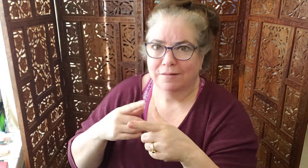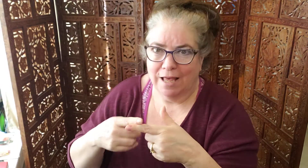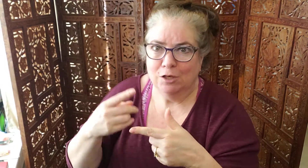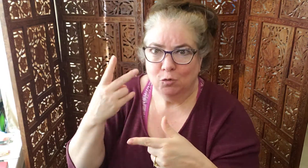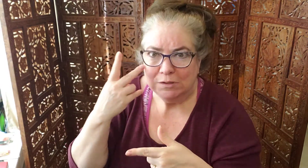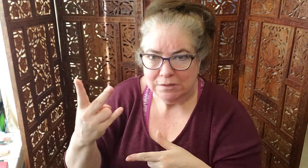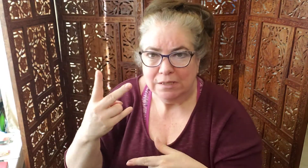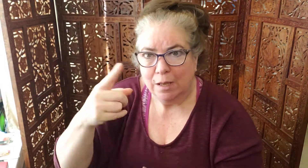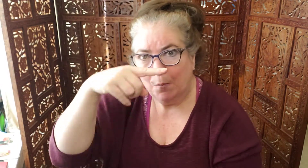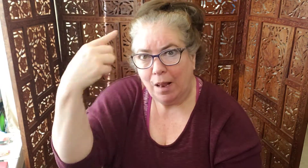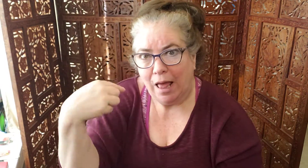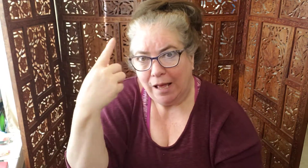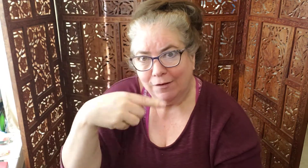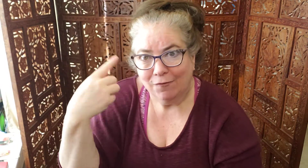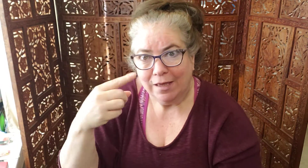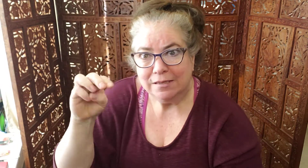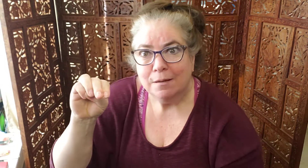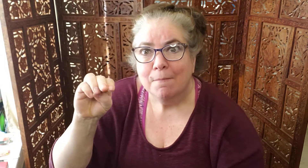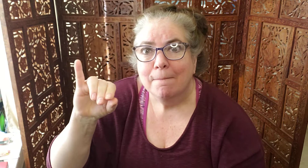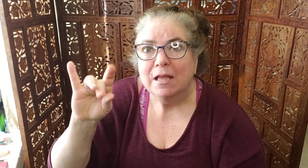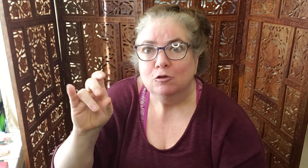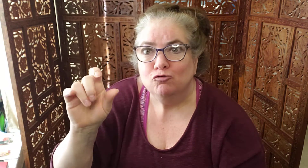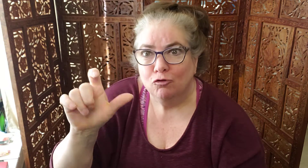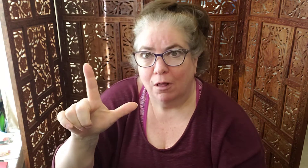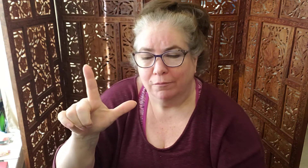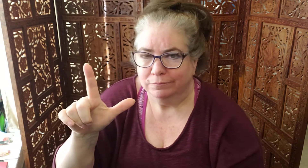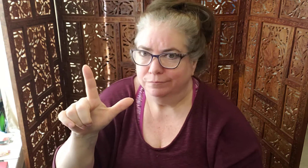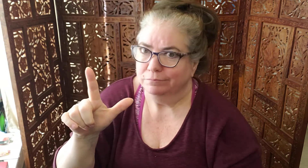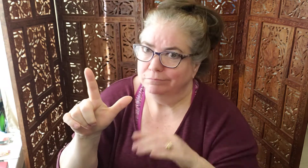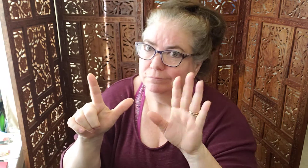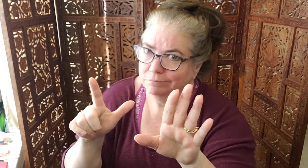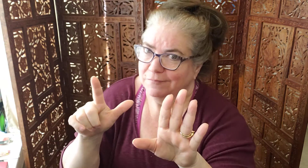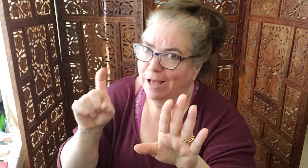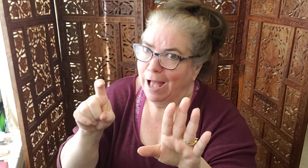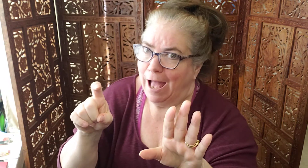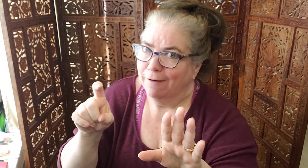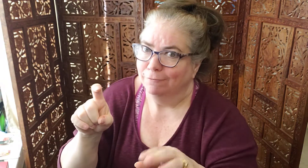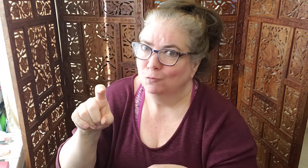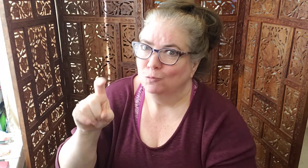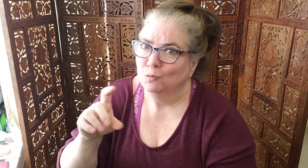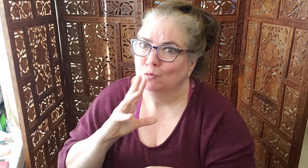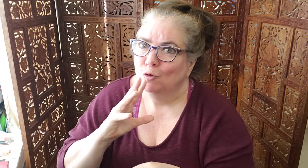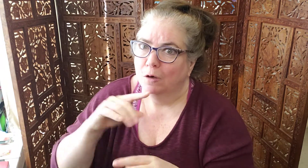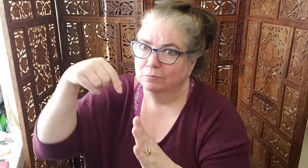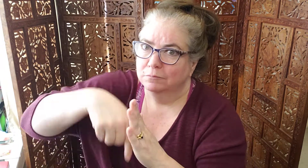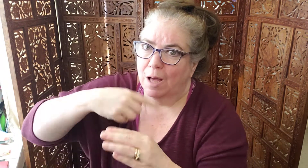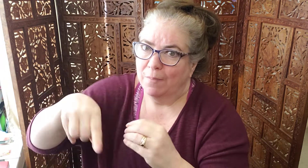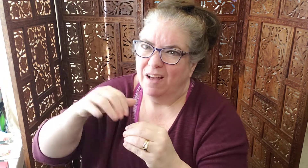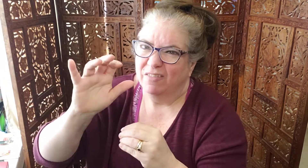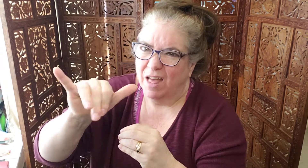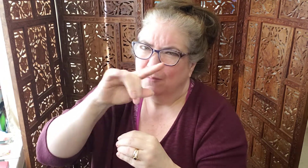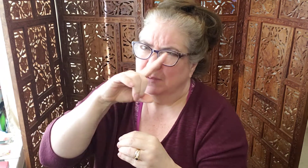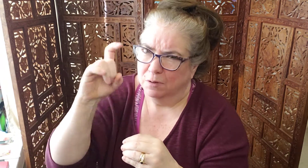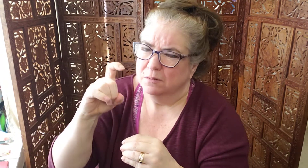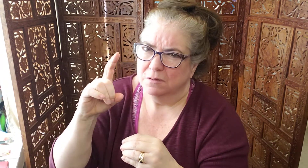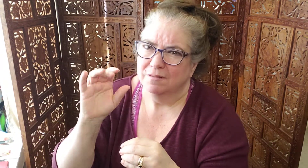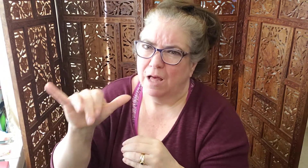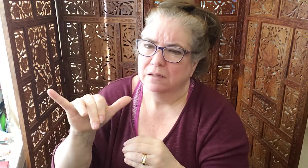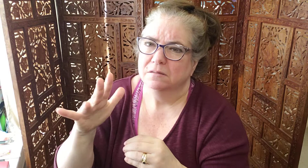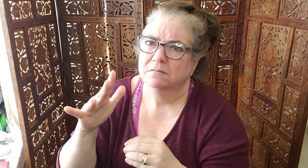minstrels. We'll get to that. There's a lot unpacking to do with that particular part of the American musical